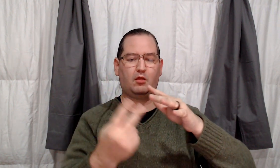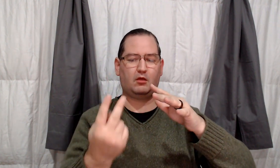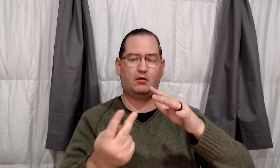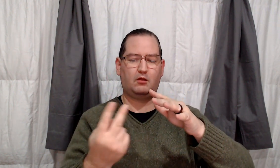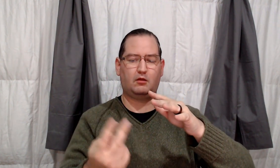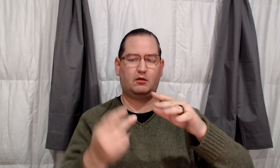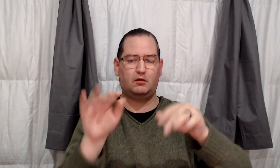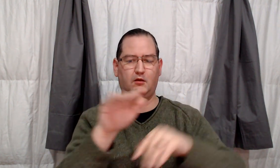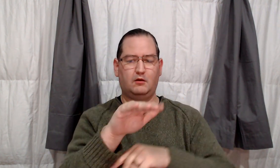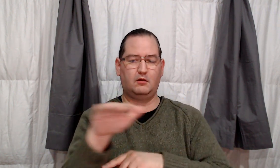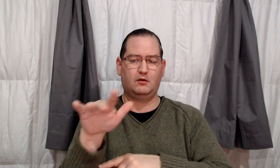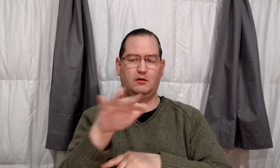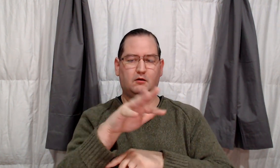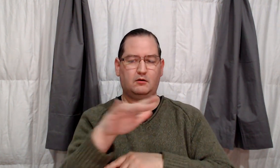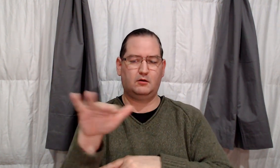automatically, effortlessly,